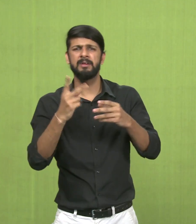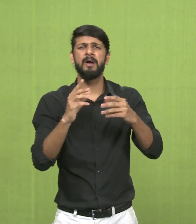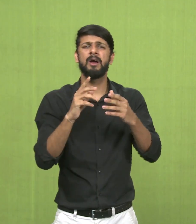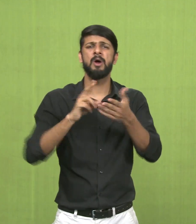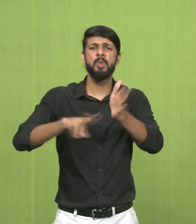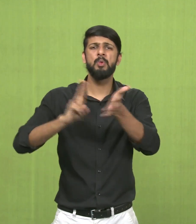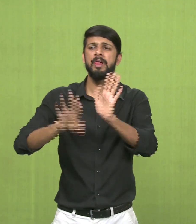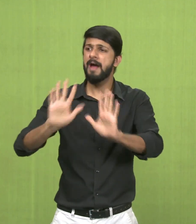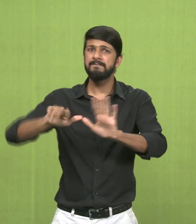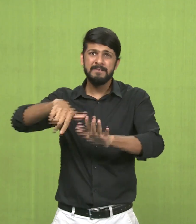Or